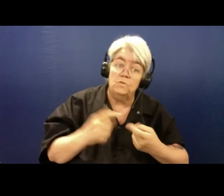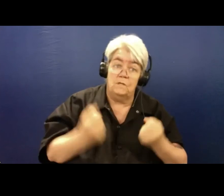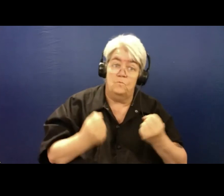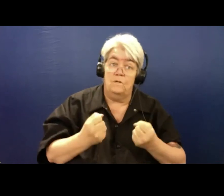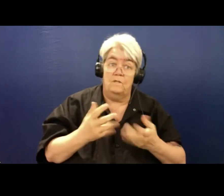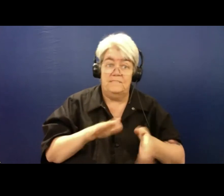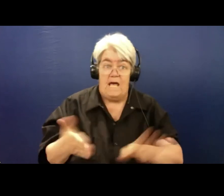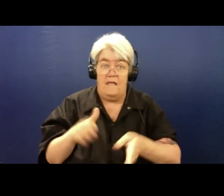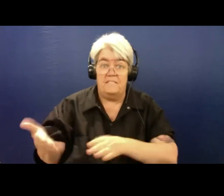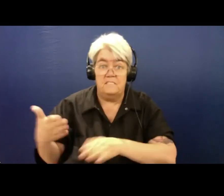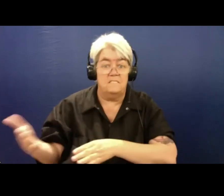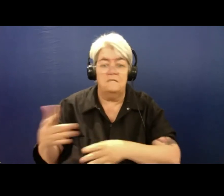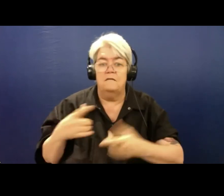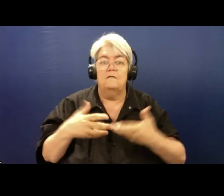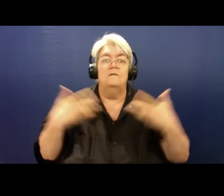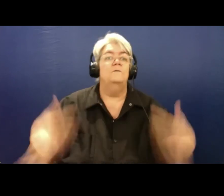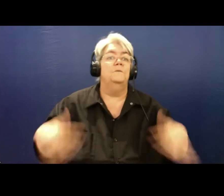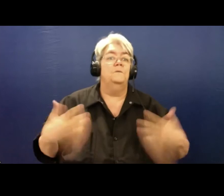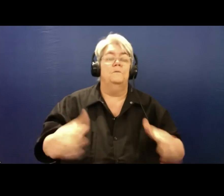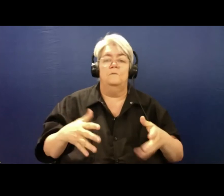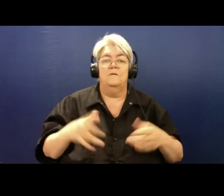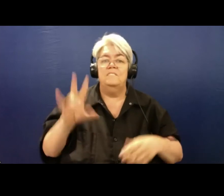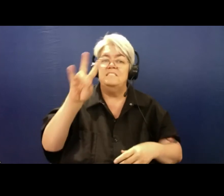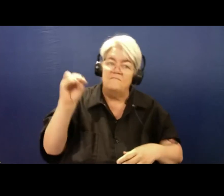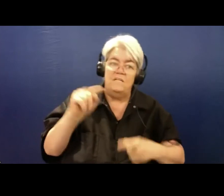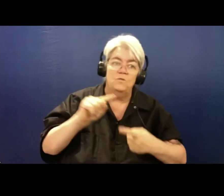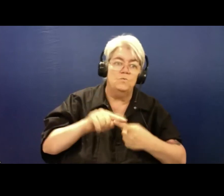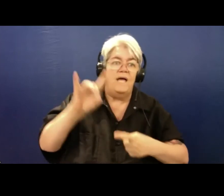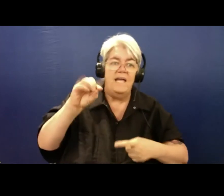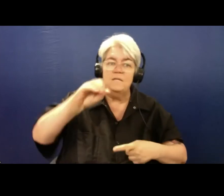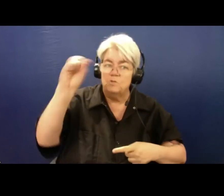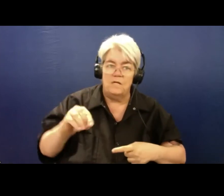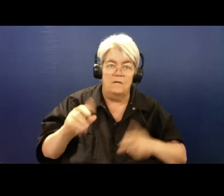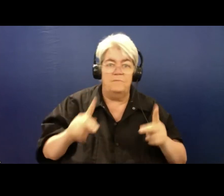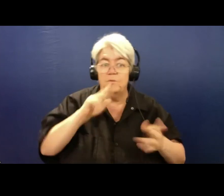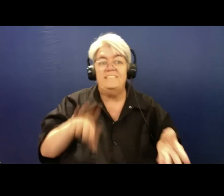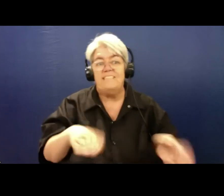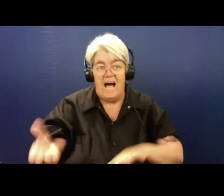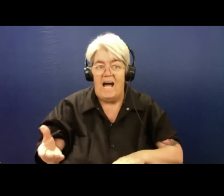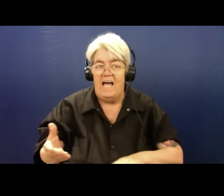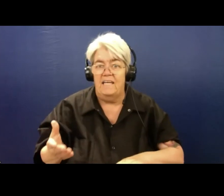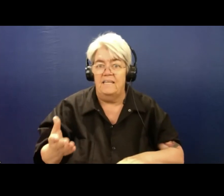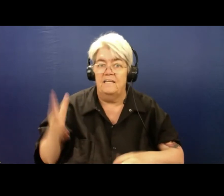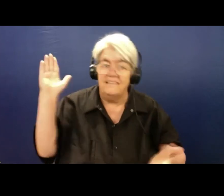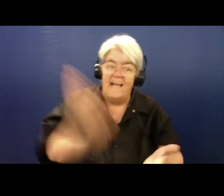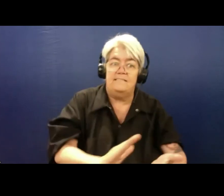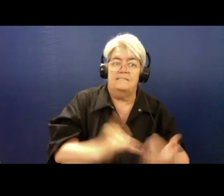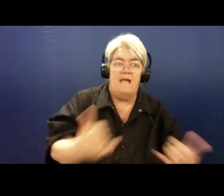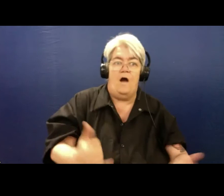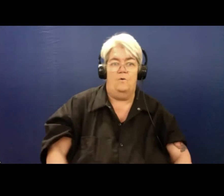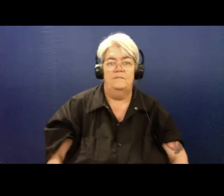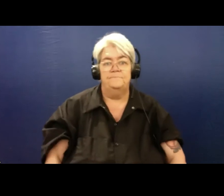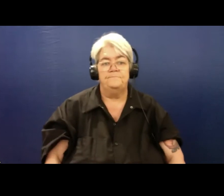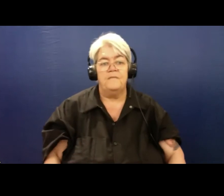fatalities by a remarkable rate. I think it was 70 to 80%. I go through that story in the book. We just haven't